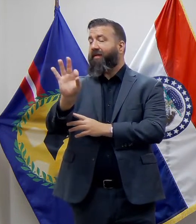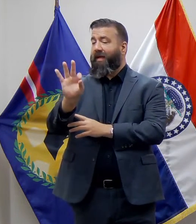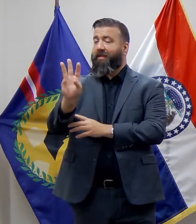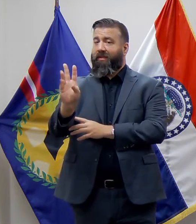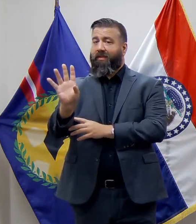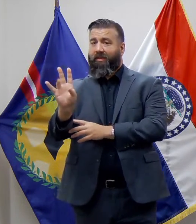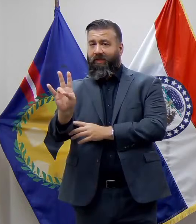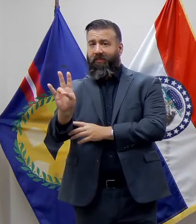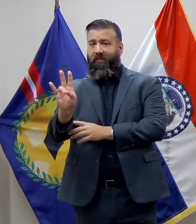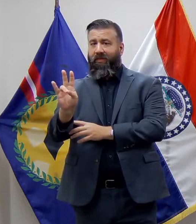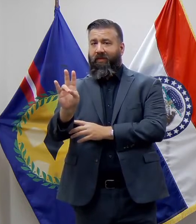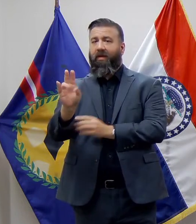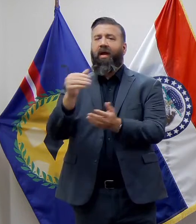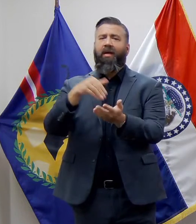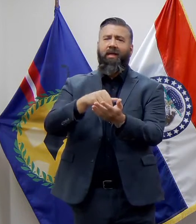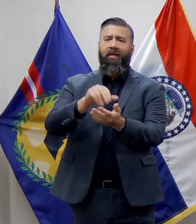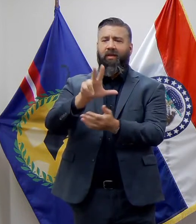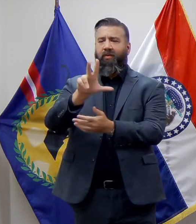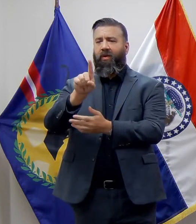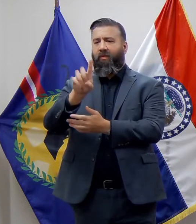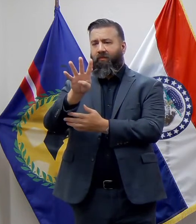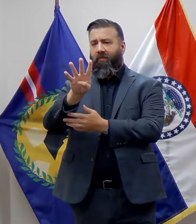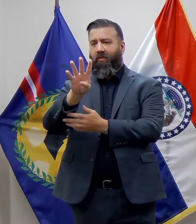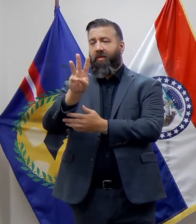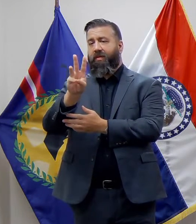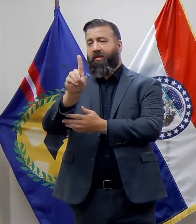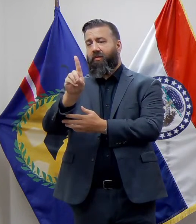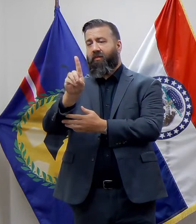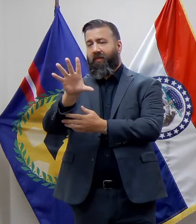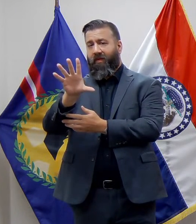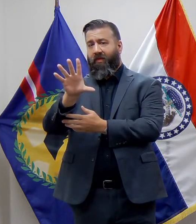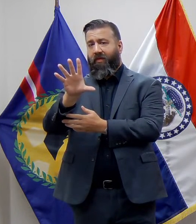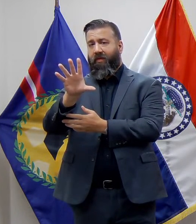615-7967. Again, that number is